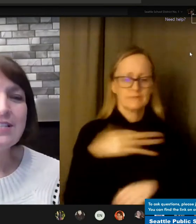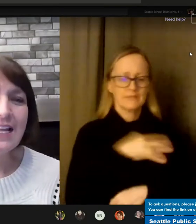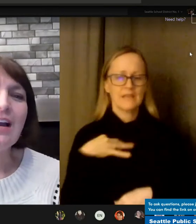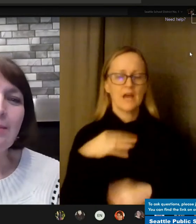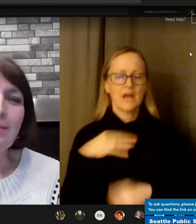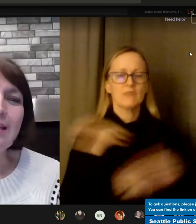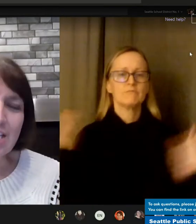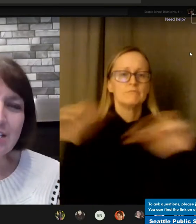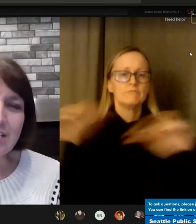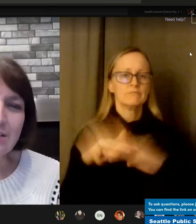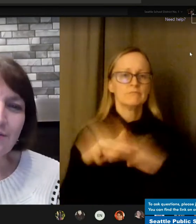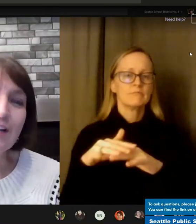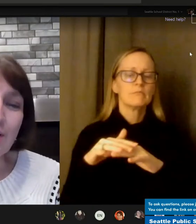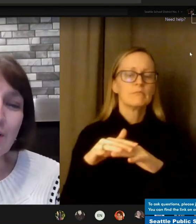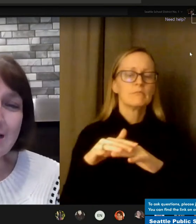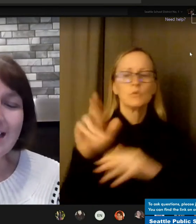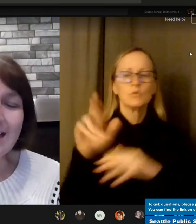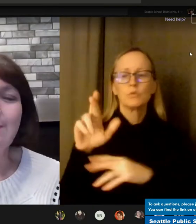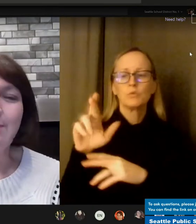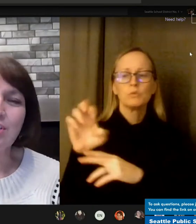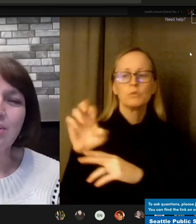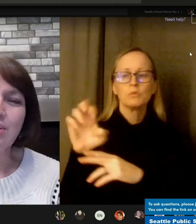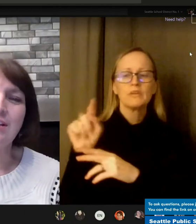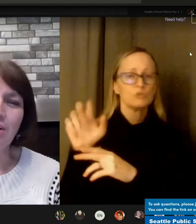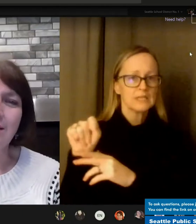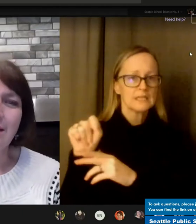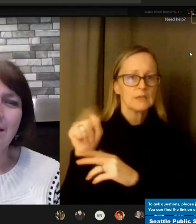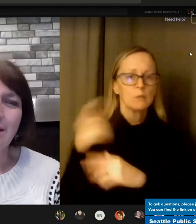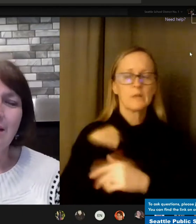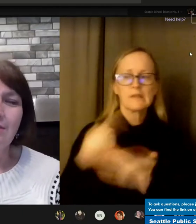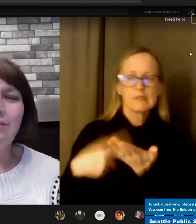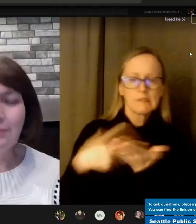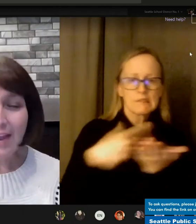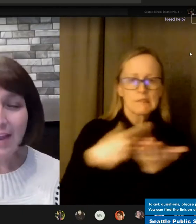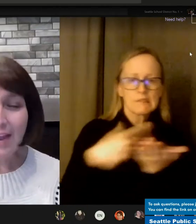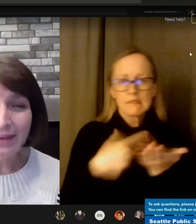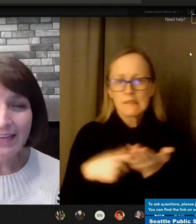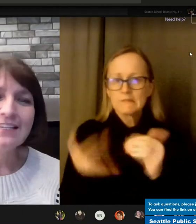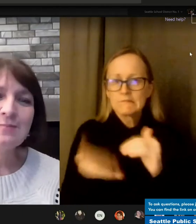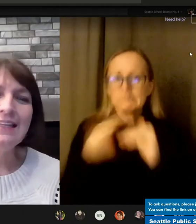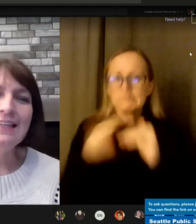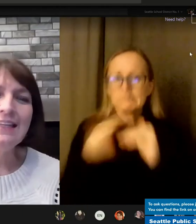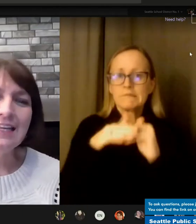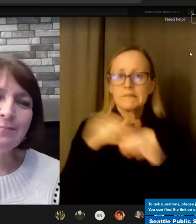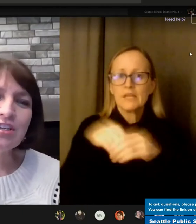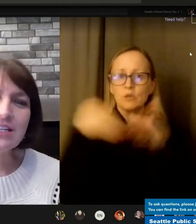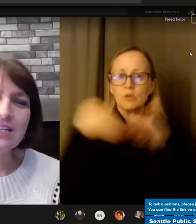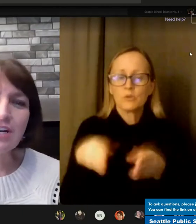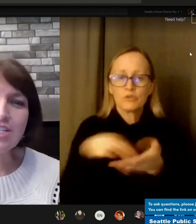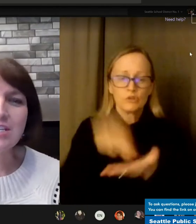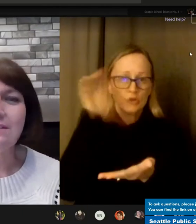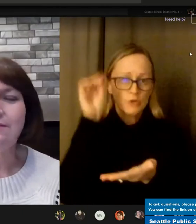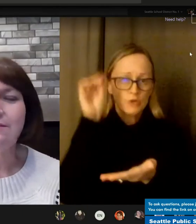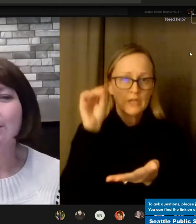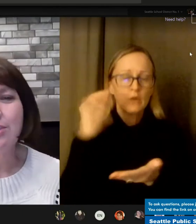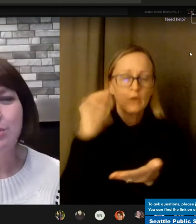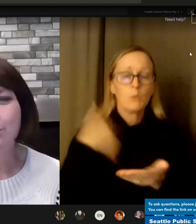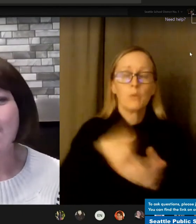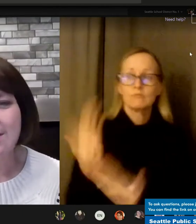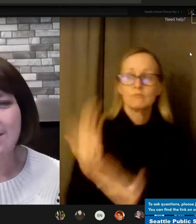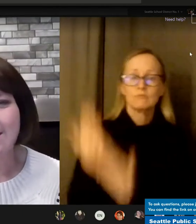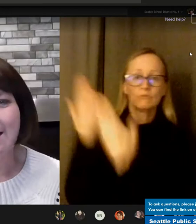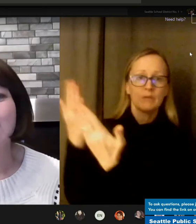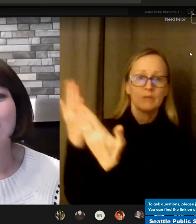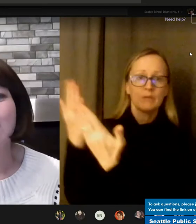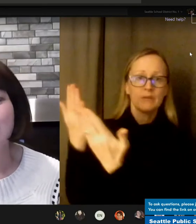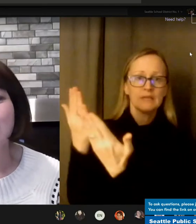presented recommendations for increasing in-person learning. We recommend expanding in-person instruction for about 2,000